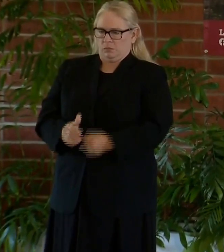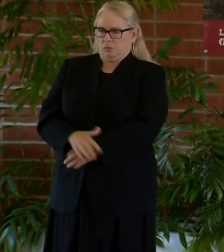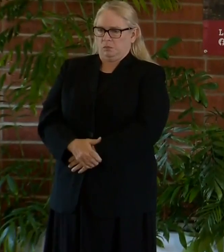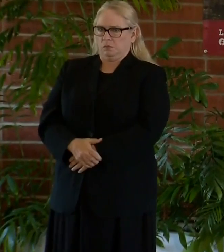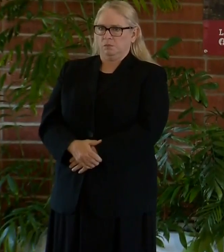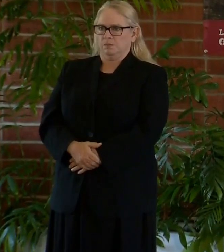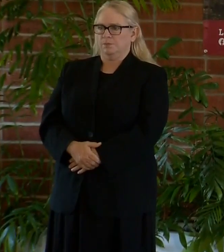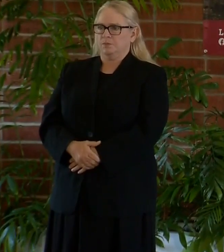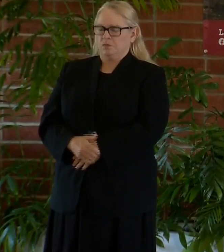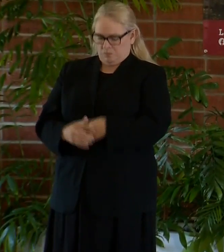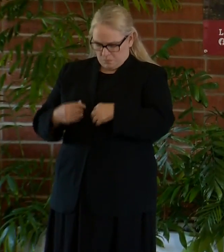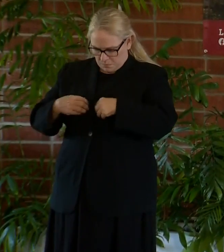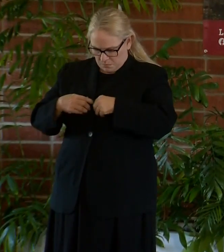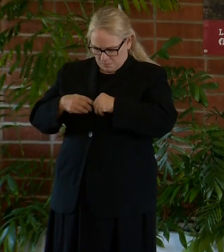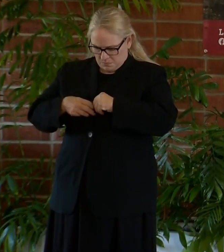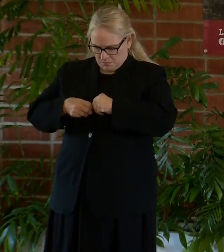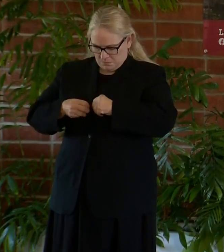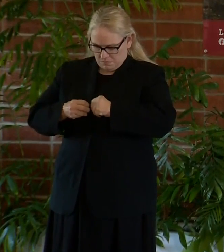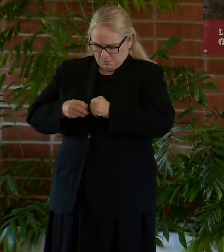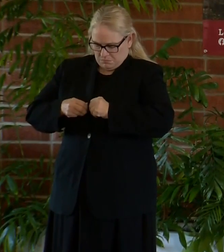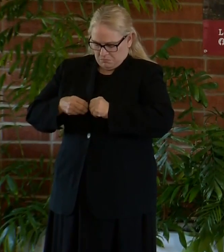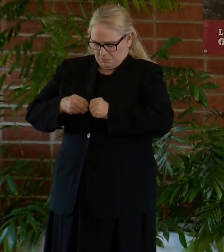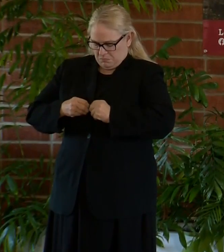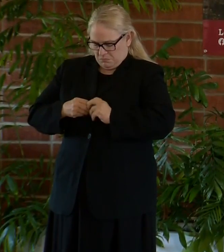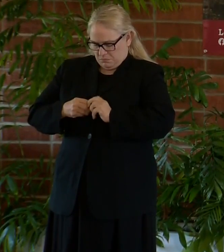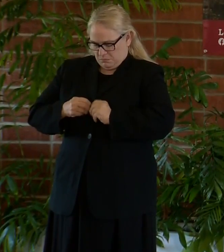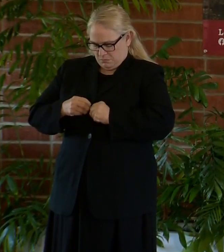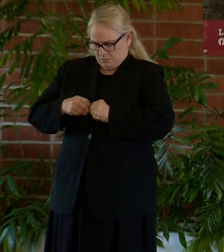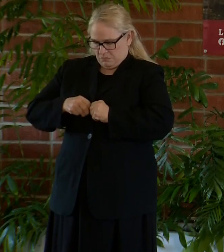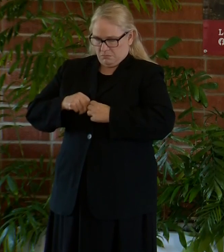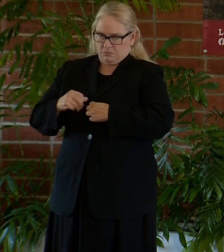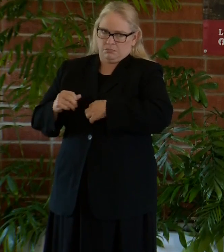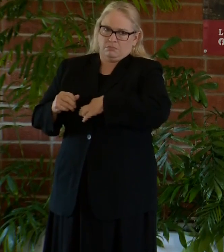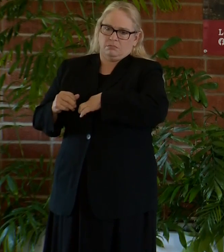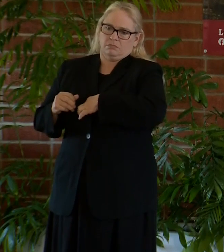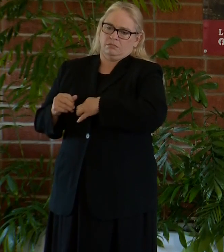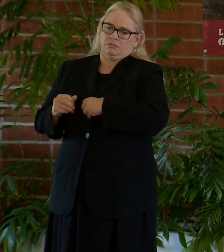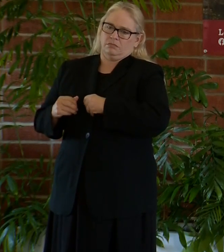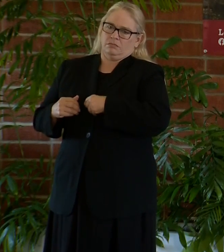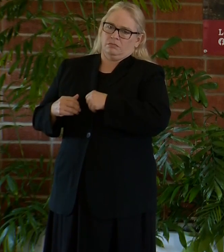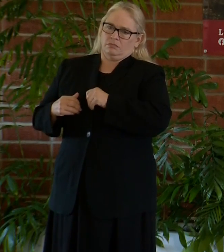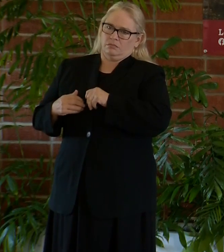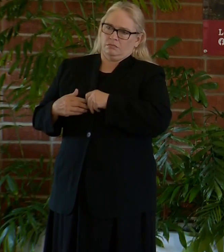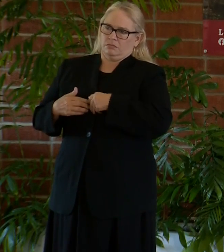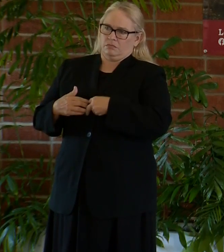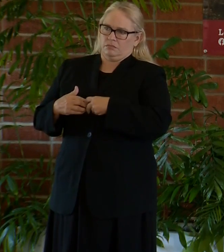You'll walk up and you'll the ready, and then when he's done,